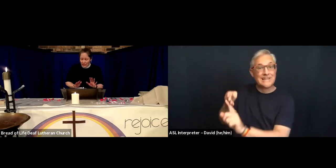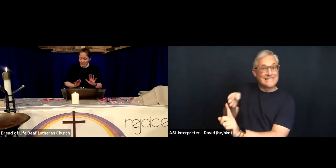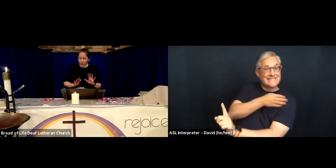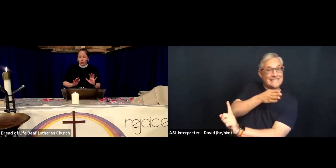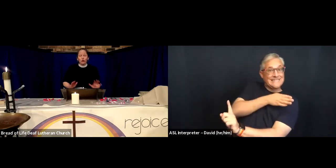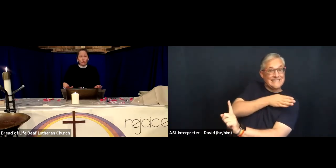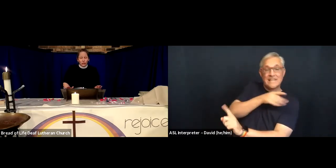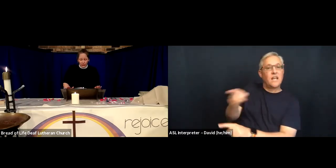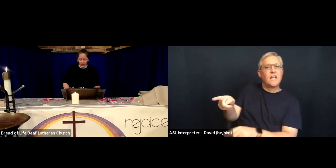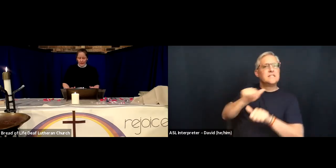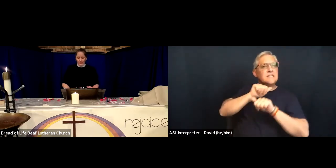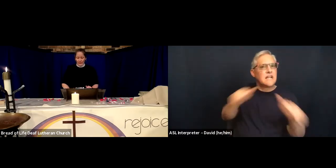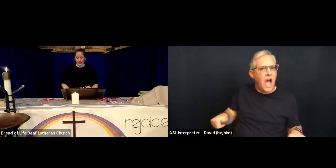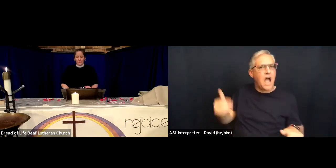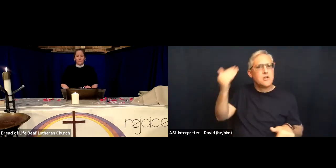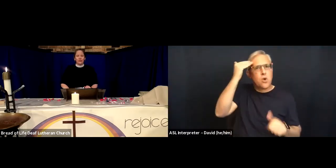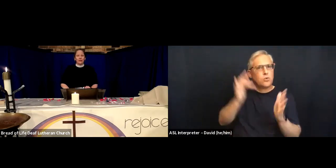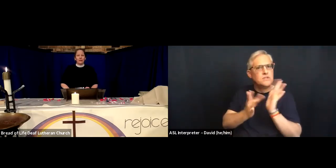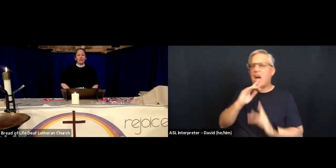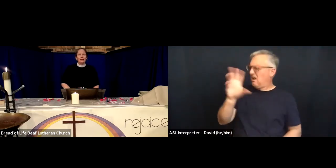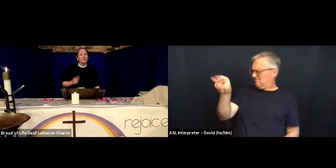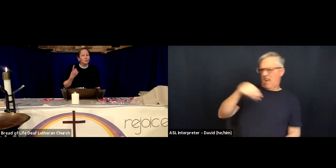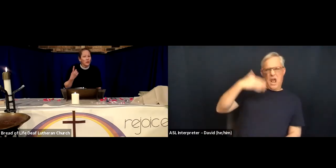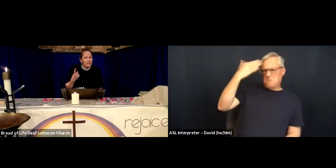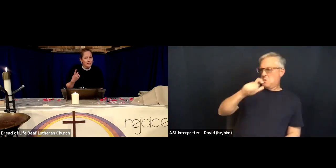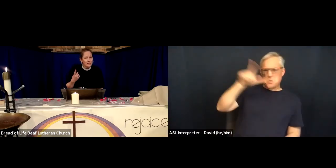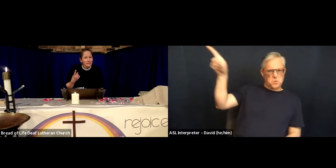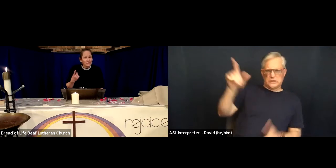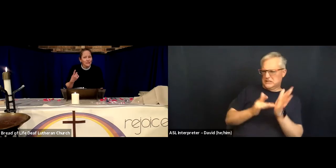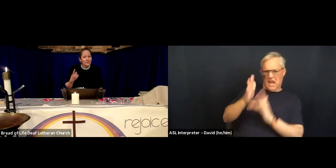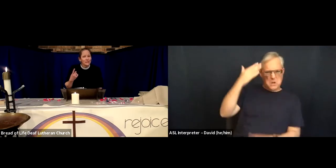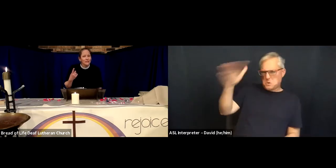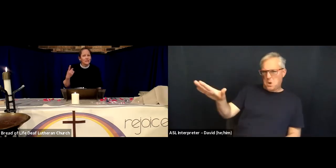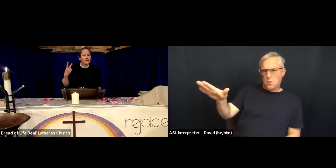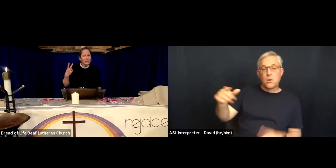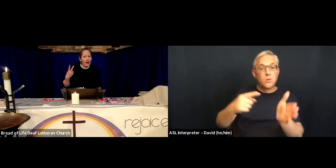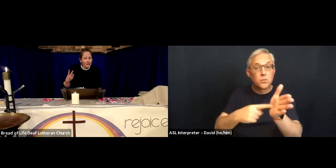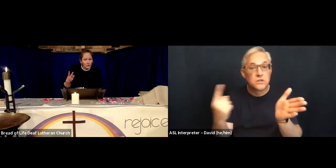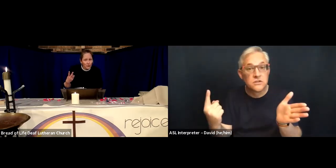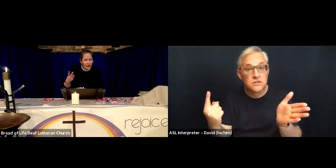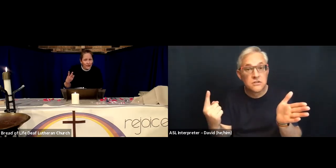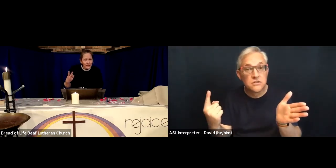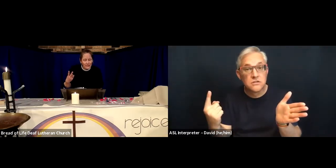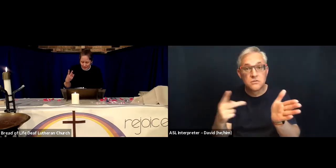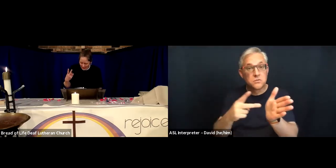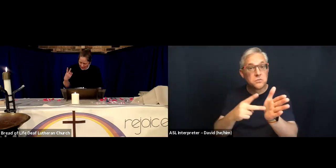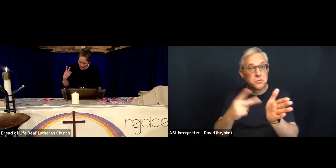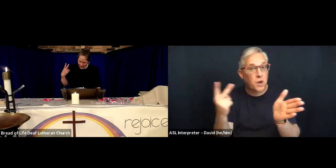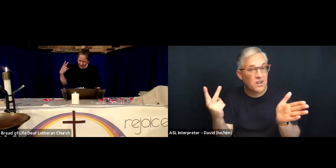denied that he even knew Jesus. Not just once, not